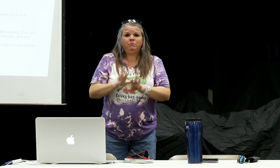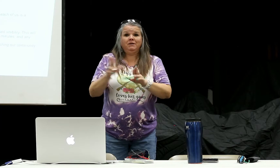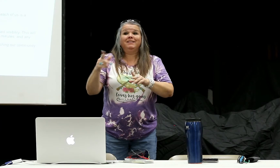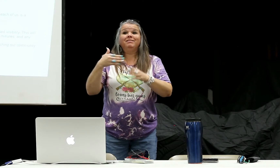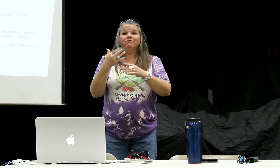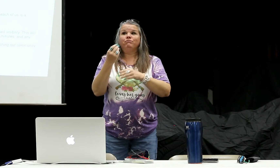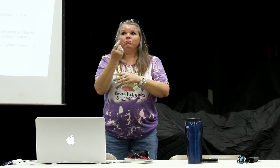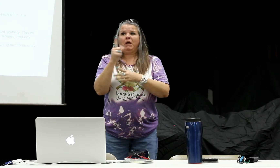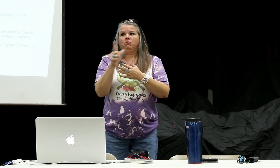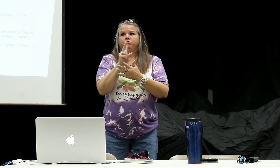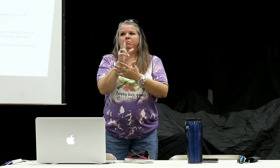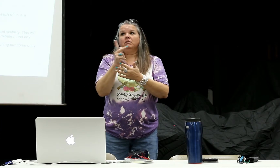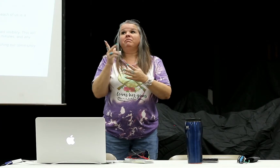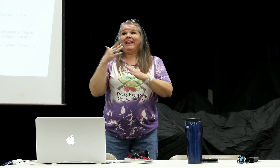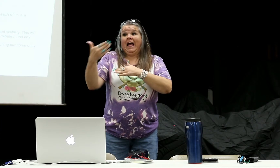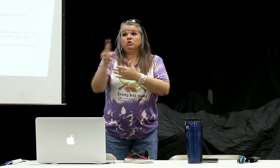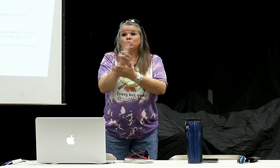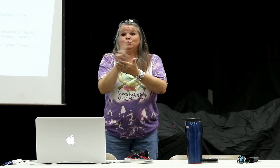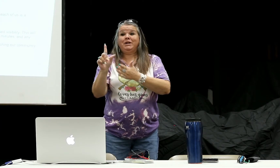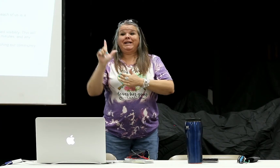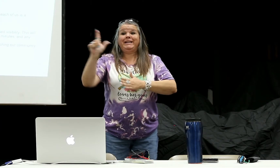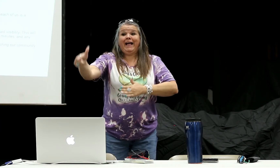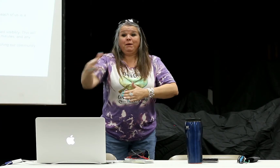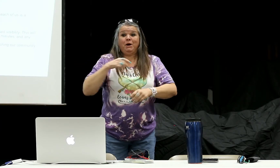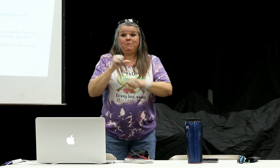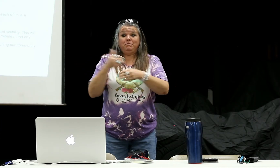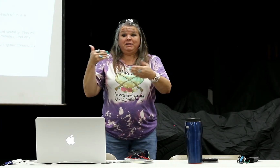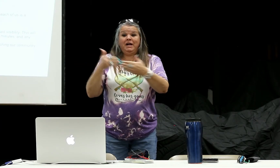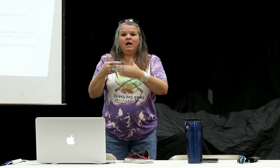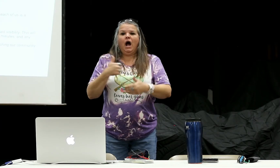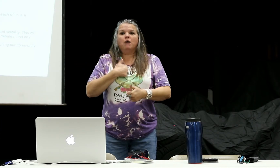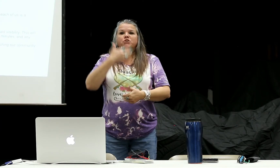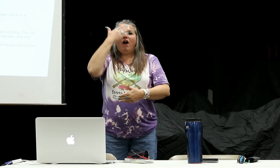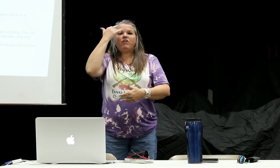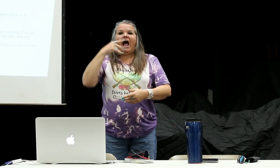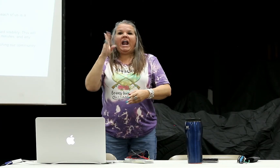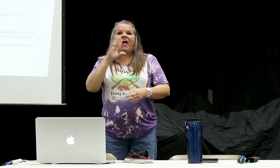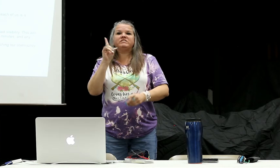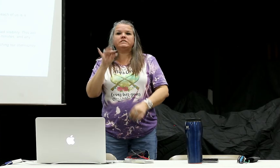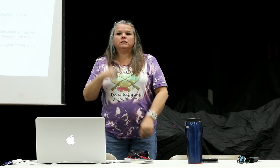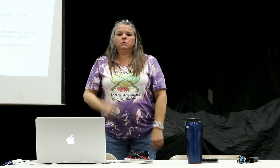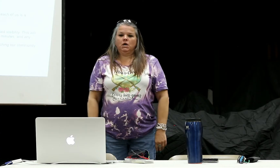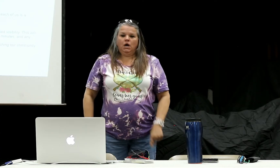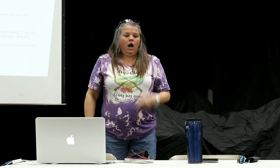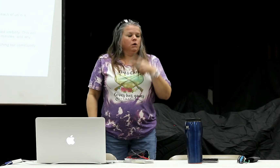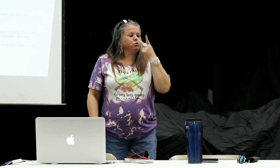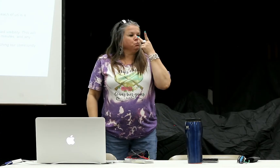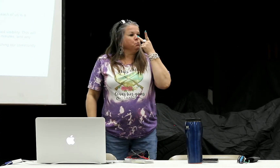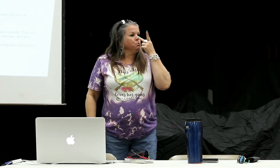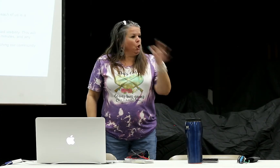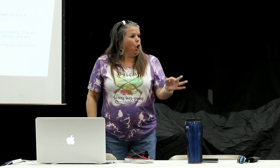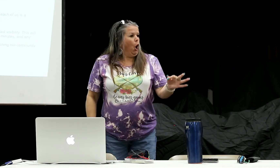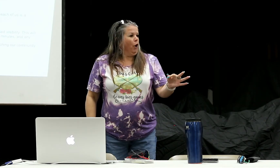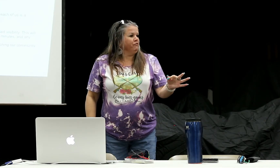how or if you should have an in-person or VRI, but actually how VRI can be done successfully. So like Jesus said,